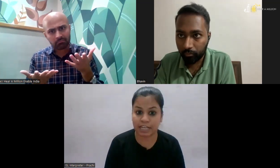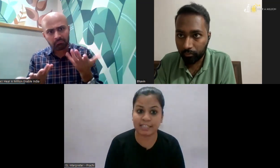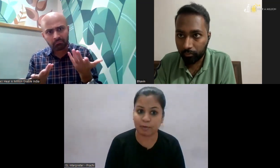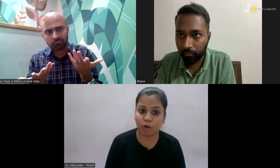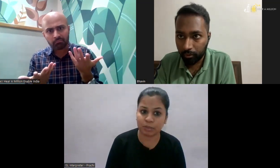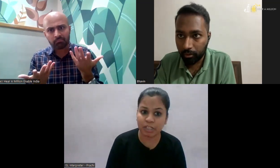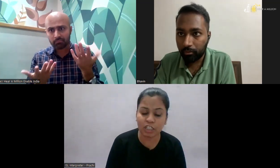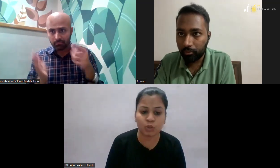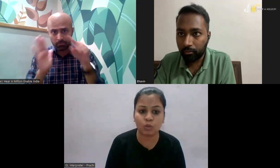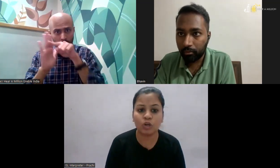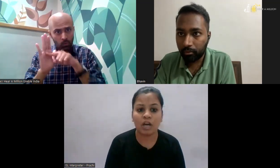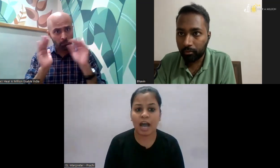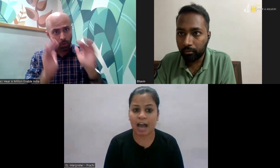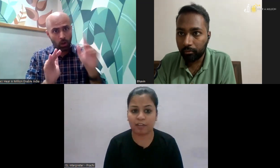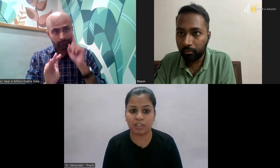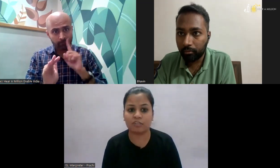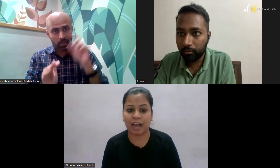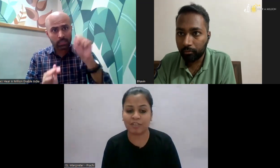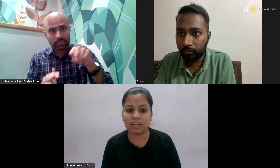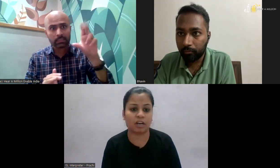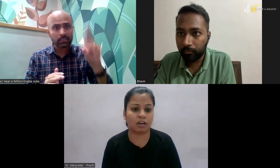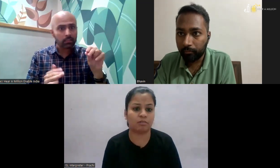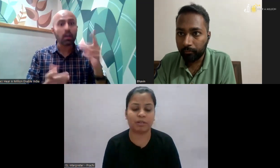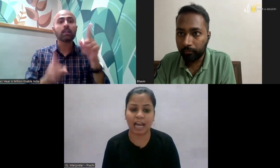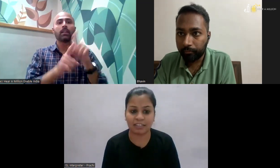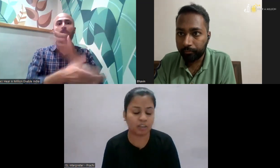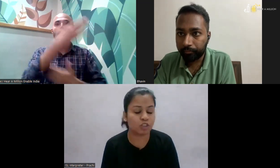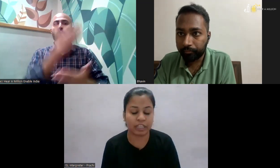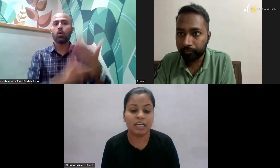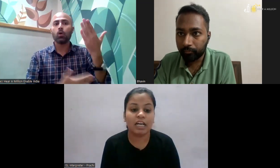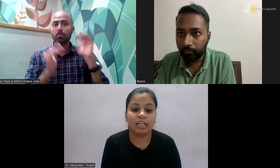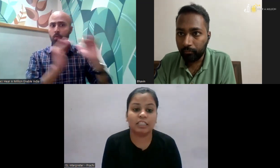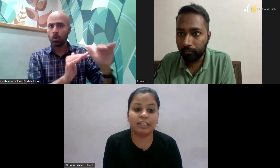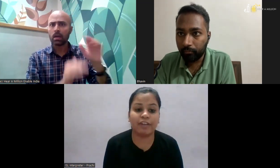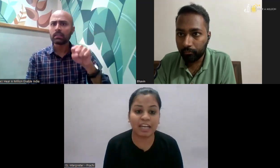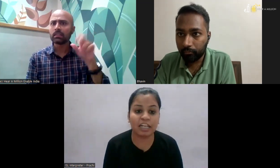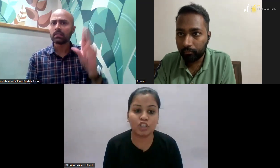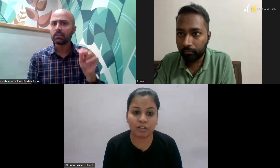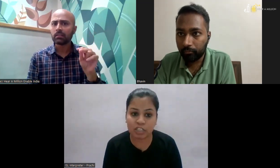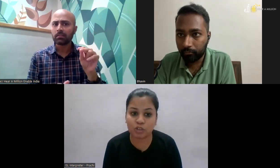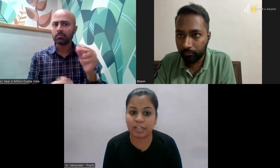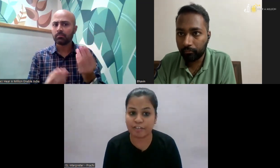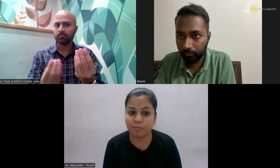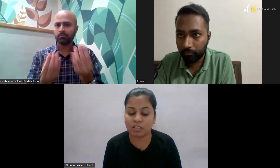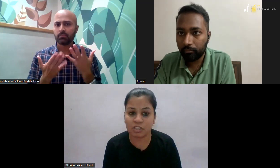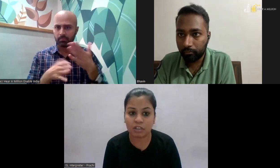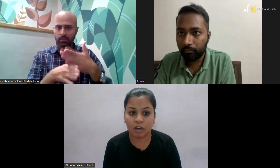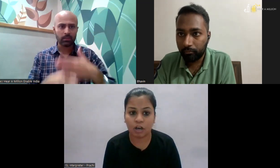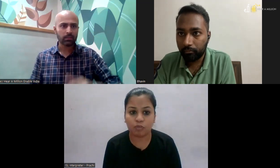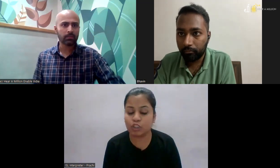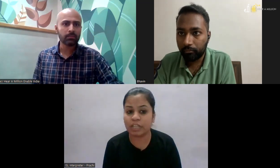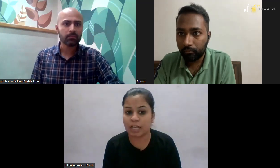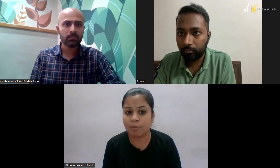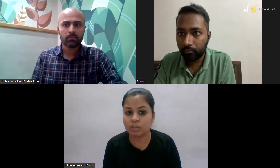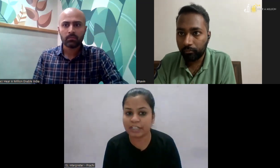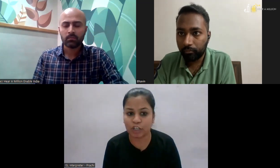persons? Is that possible to have the driving sorry, the vehicle insurance to the deaf person?